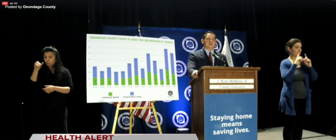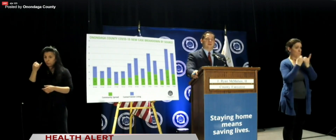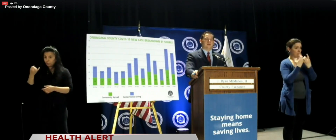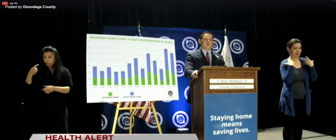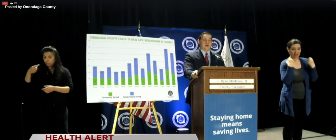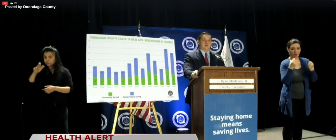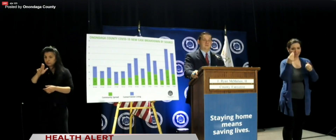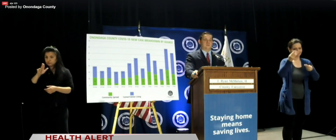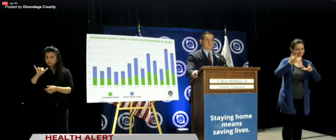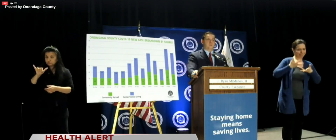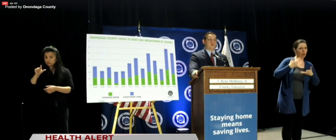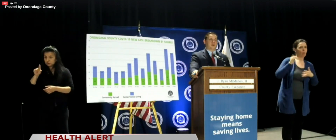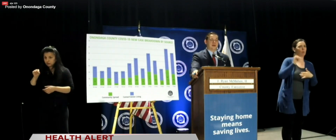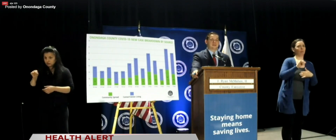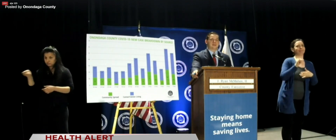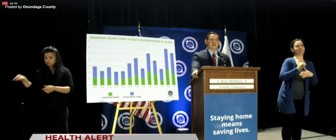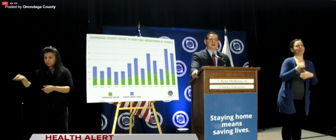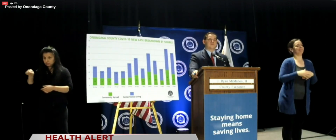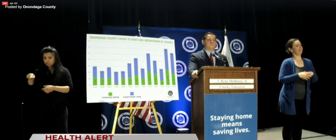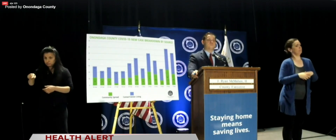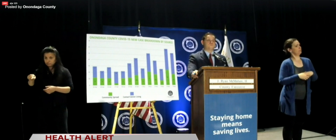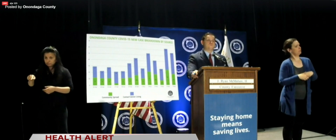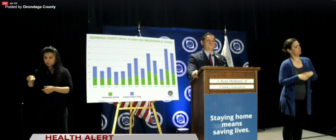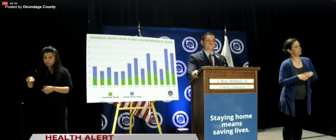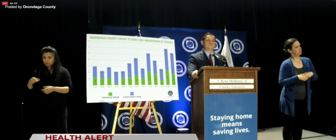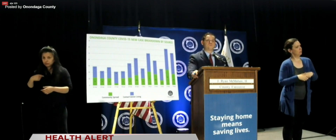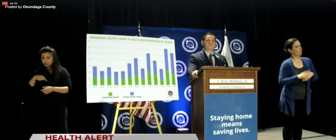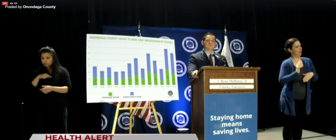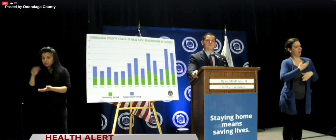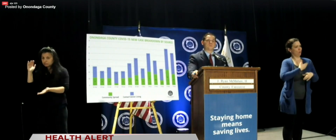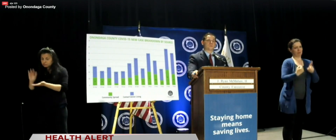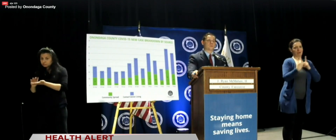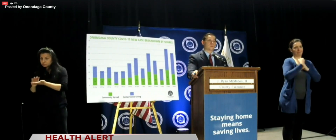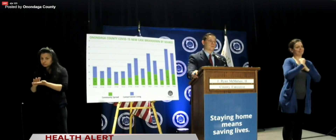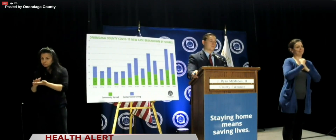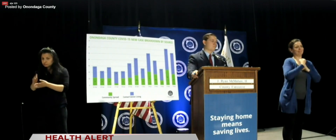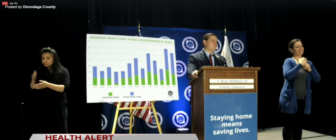been impacted far less than they have.